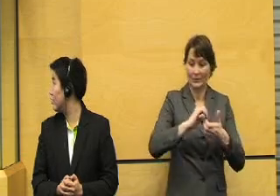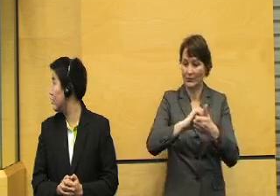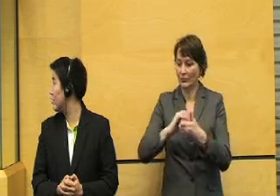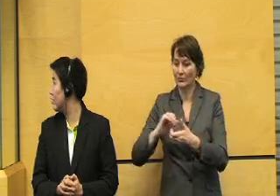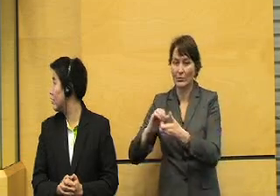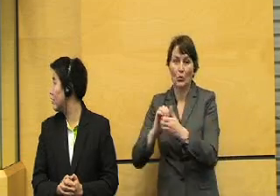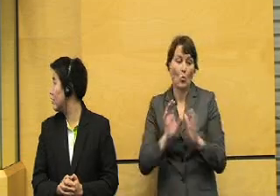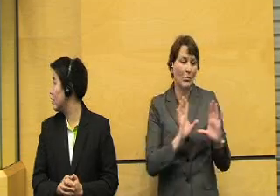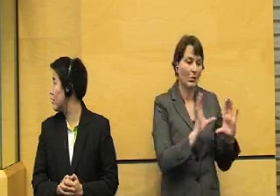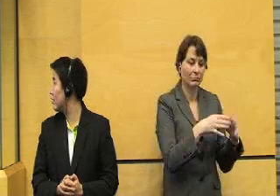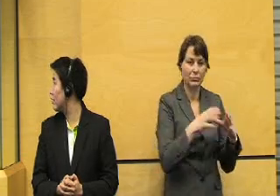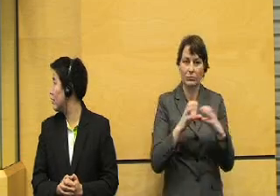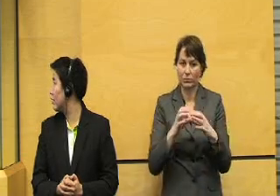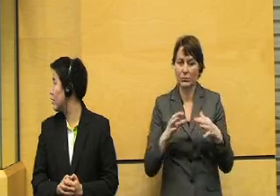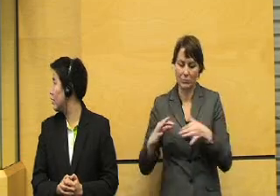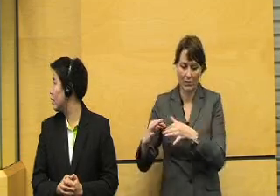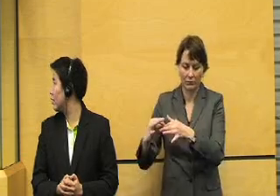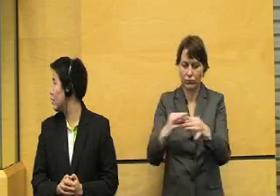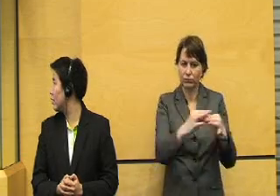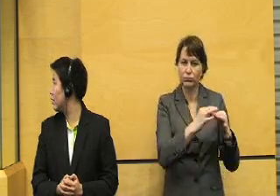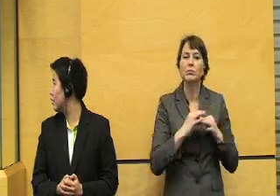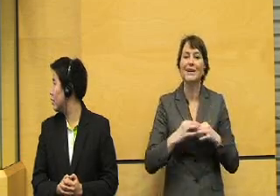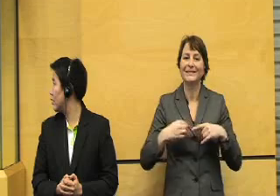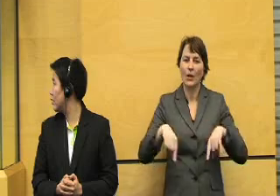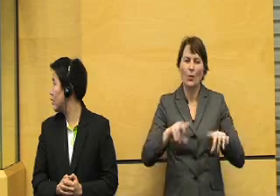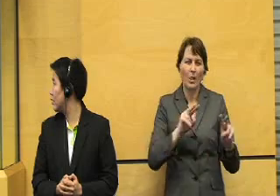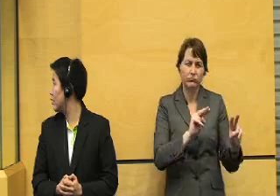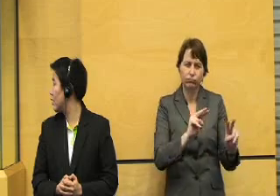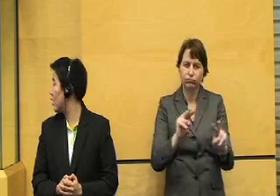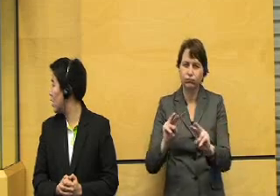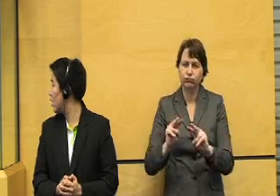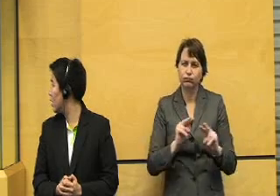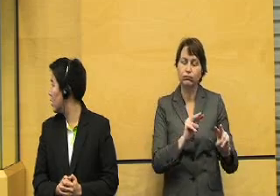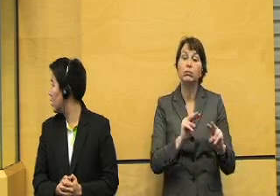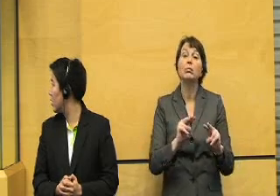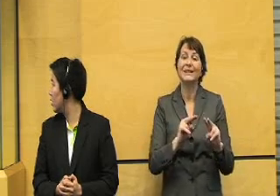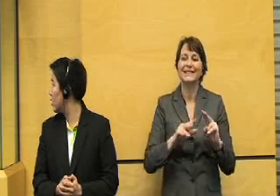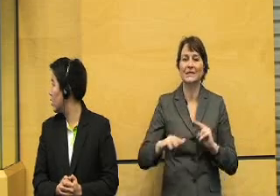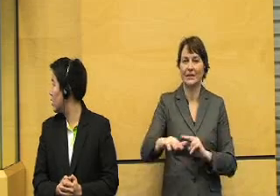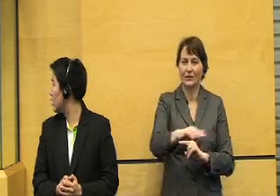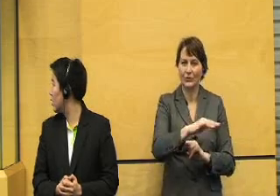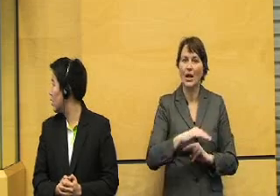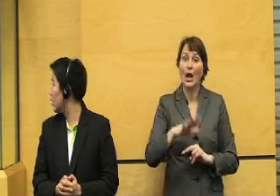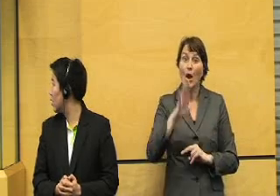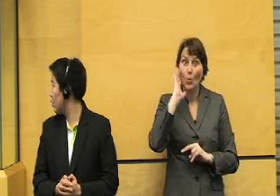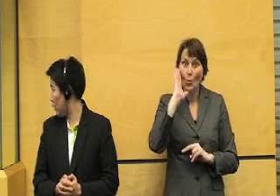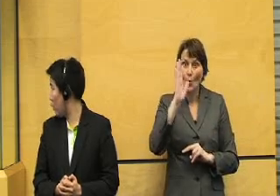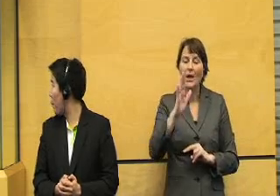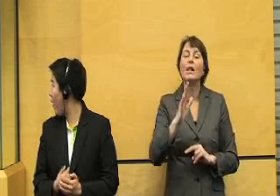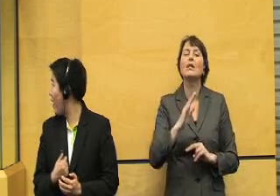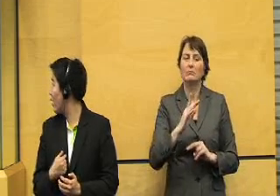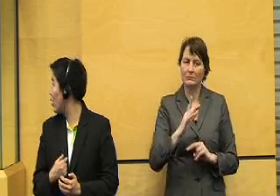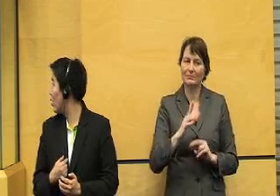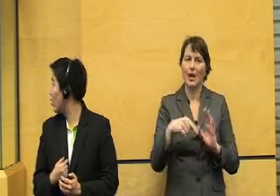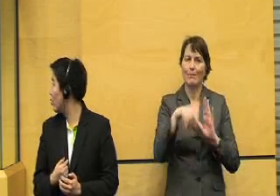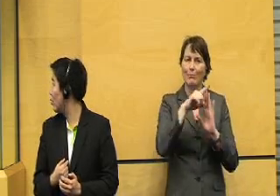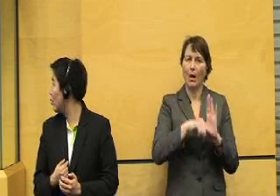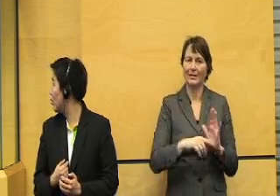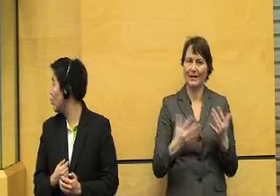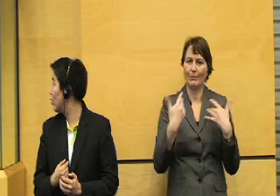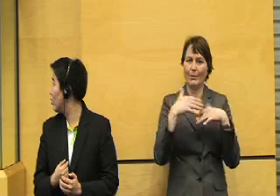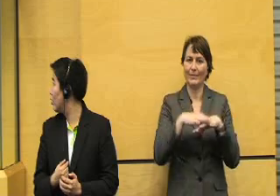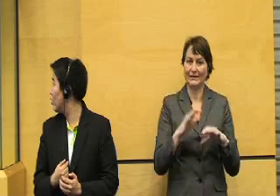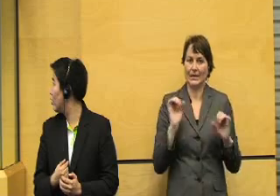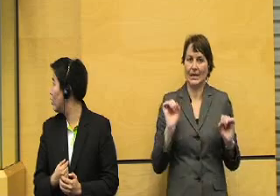will help us monitor the situation and evaluate the implementation of our policy so that we can